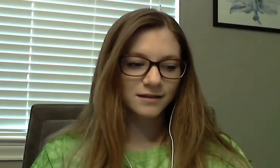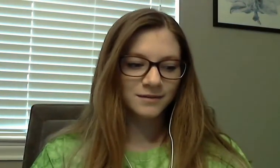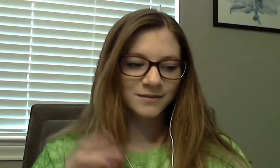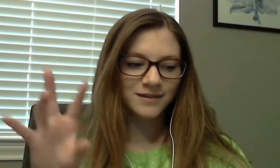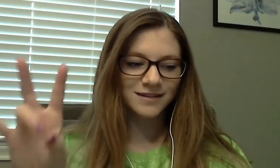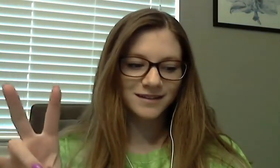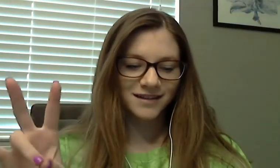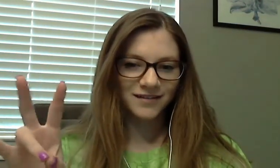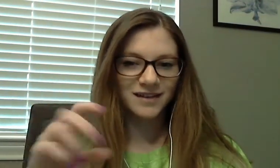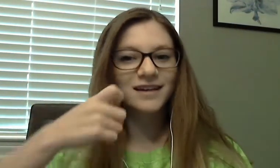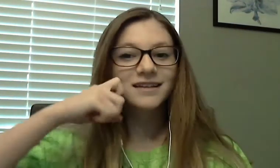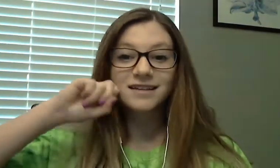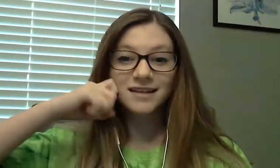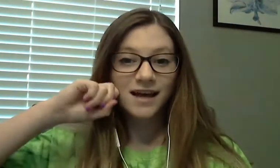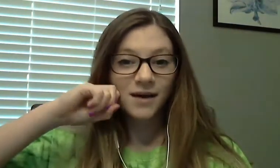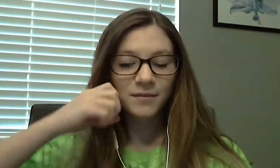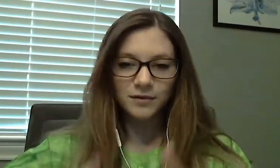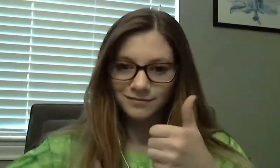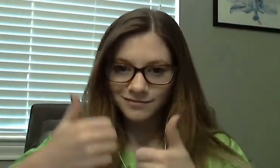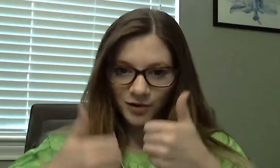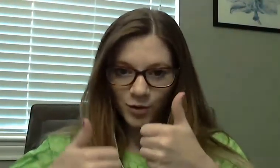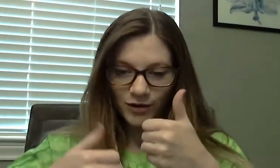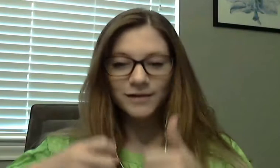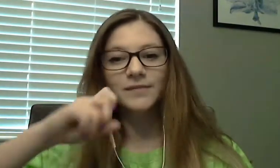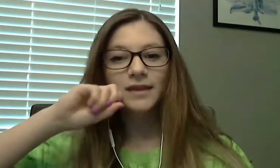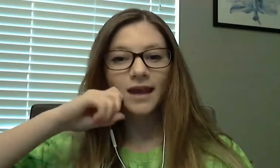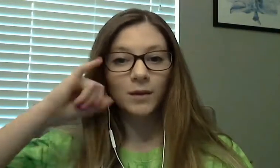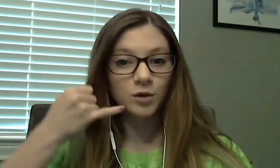Number 7, apples or apple juice.